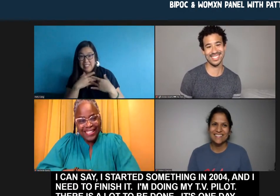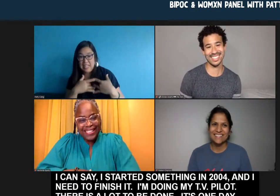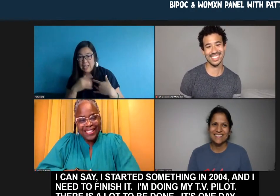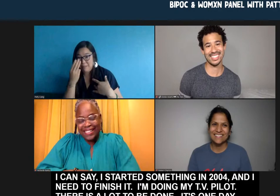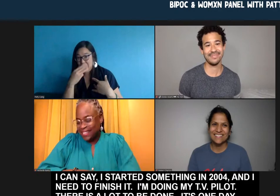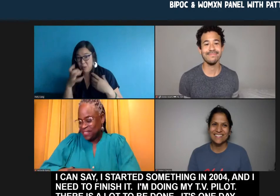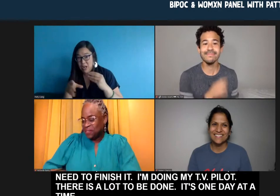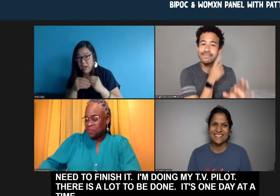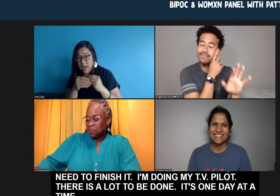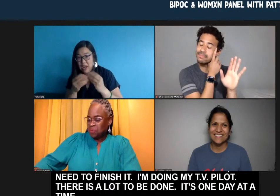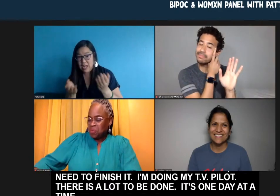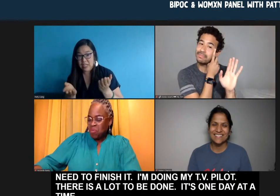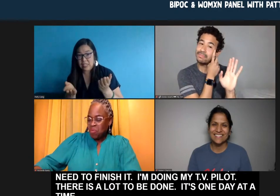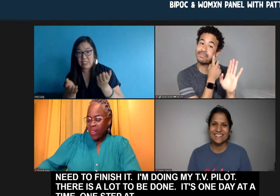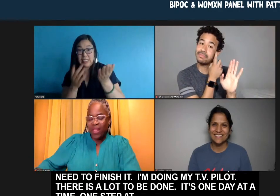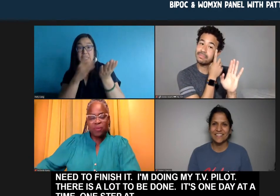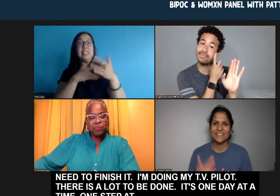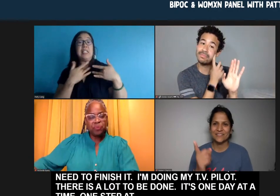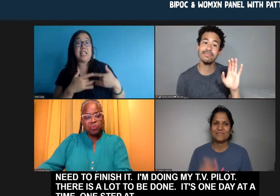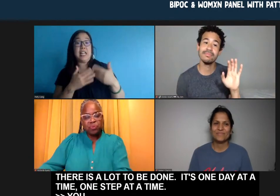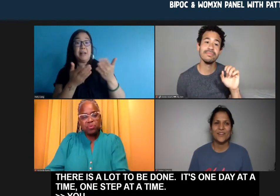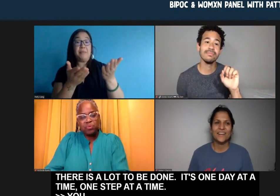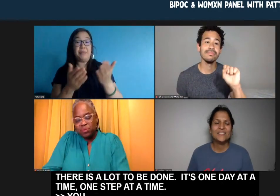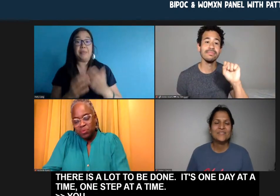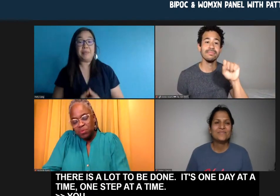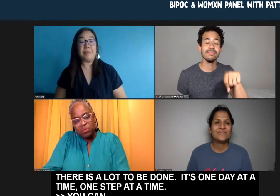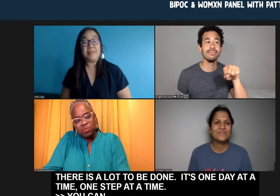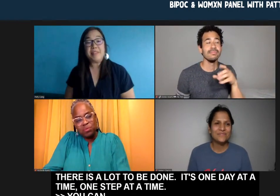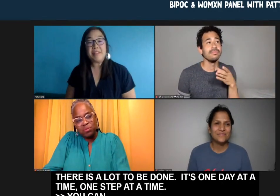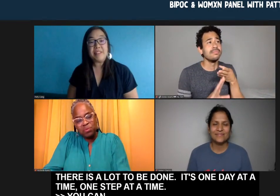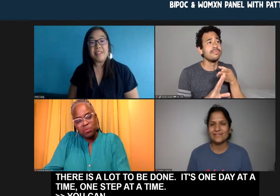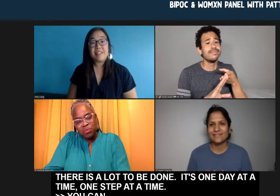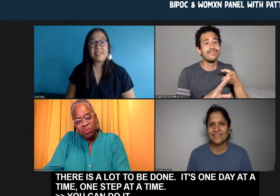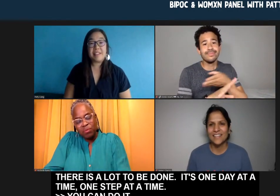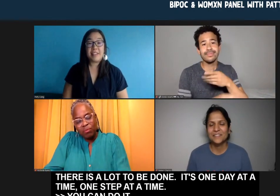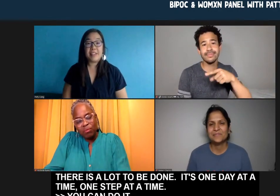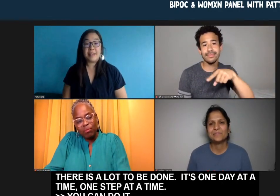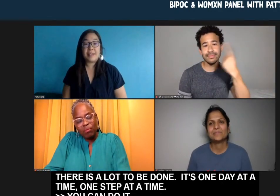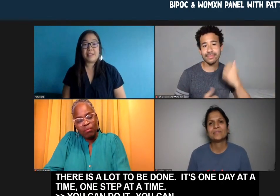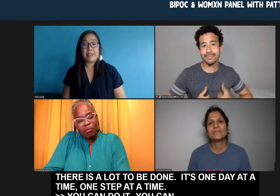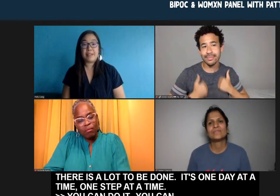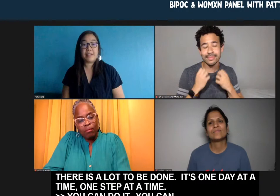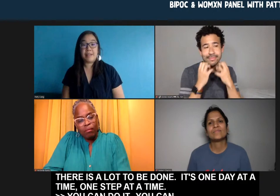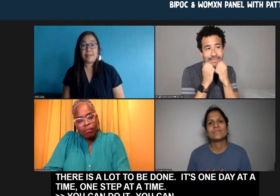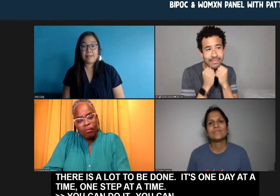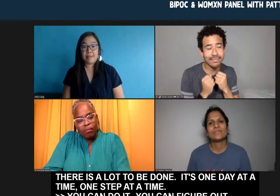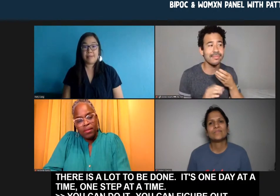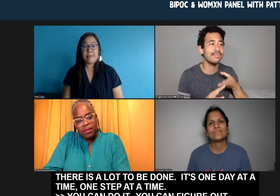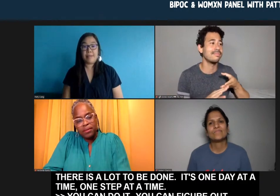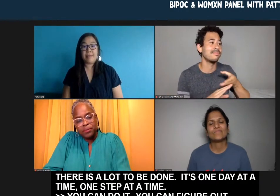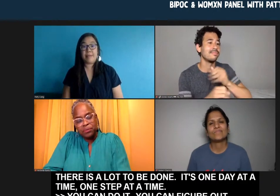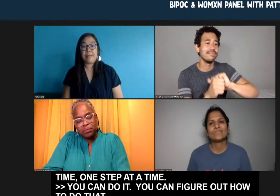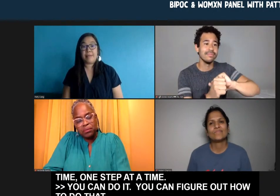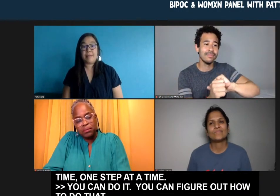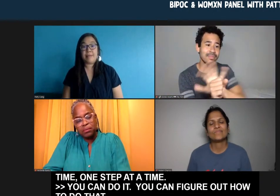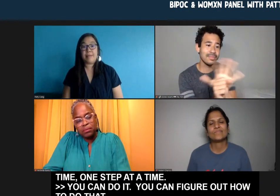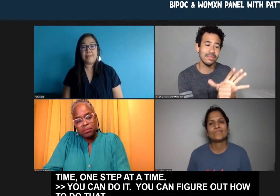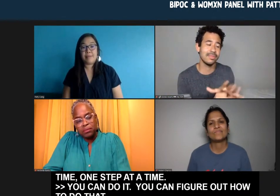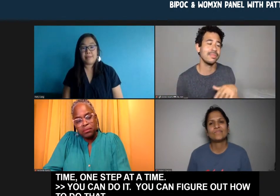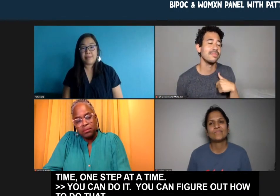that. Dickie, was there anything else that you wanted to add? Yes, I think for me, for Black Lives Matter, and then